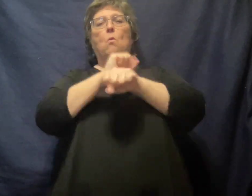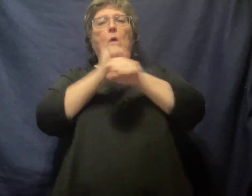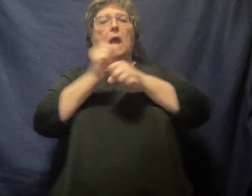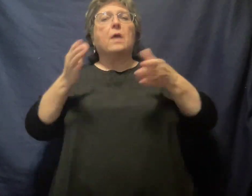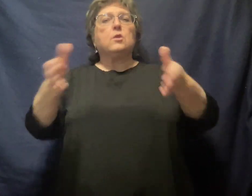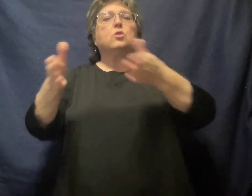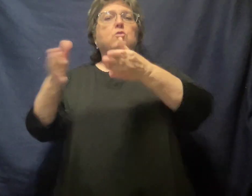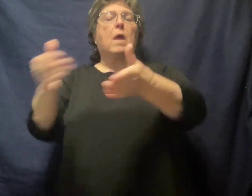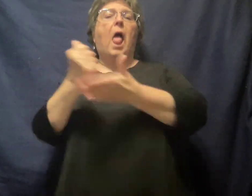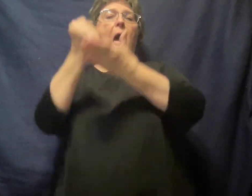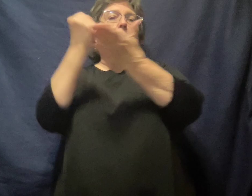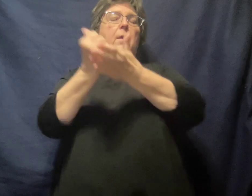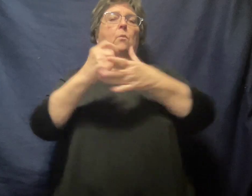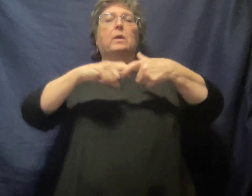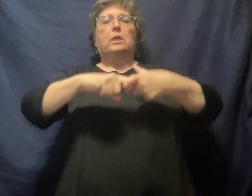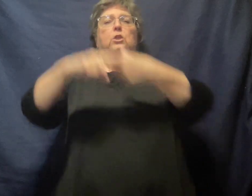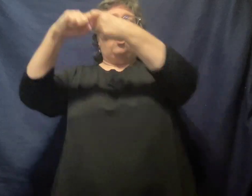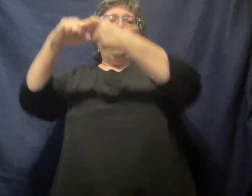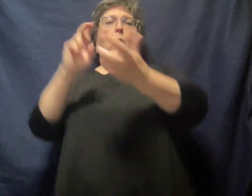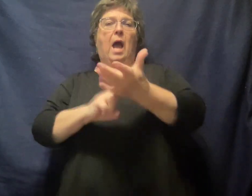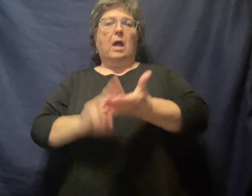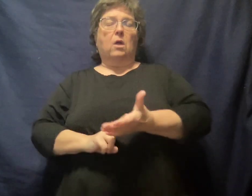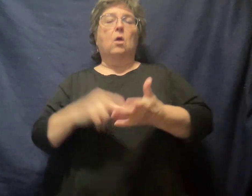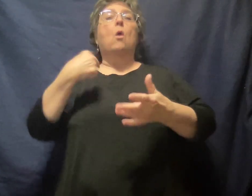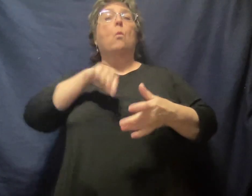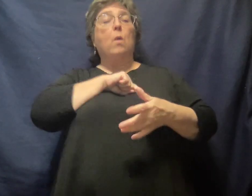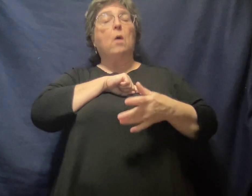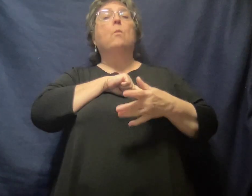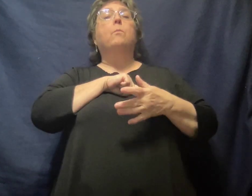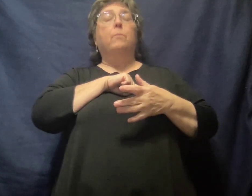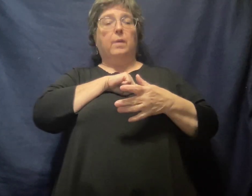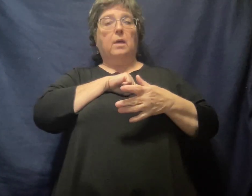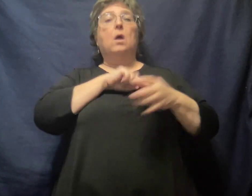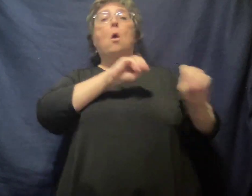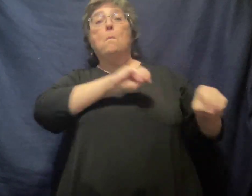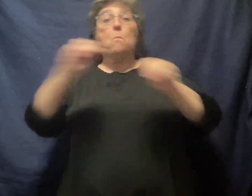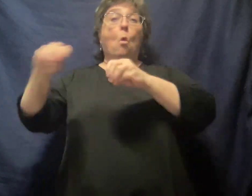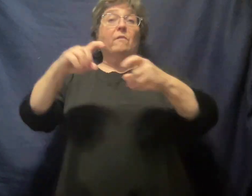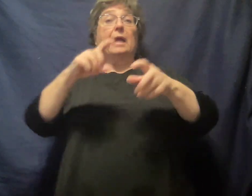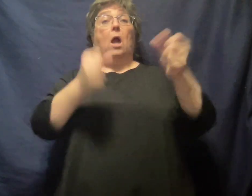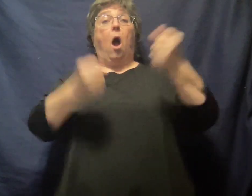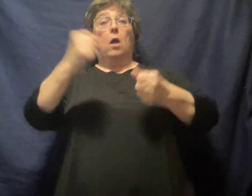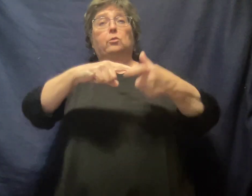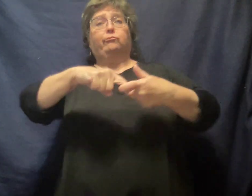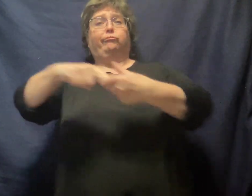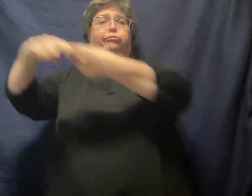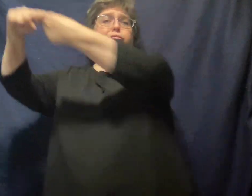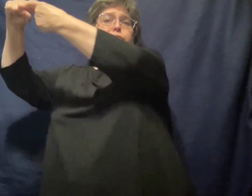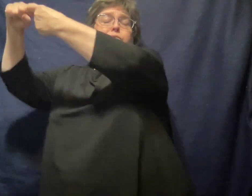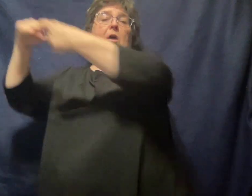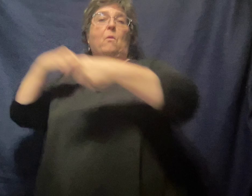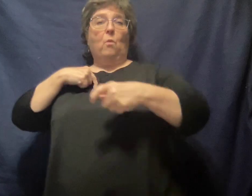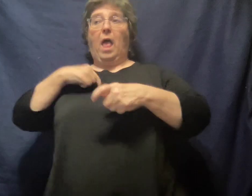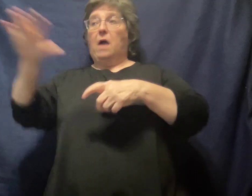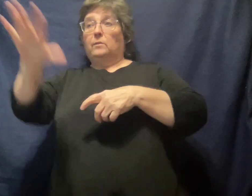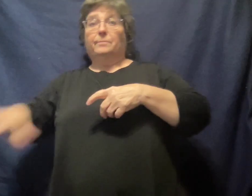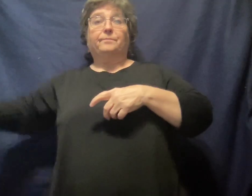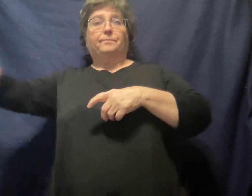to help out with the tow contractors. We will be moving vehicles. Eventually, we'll actually have a site up that will tell you where your car's